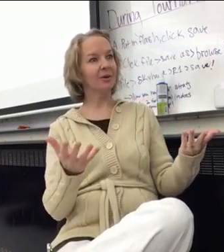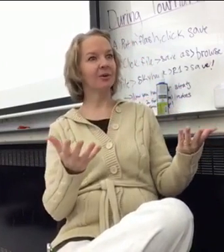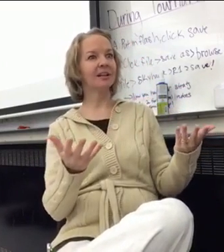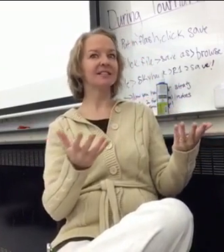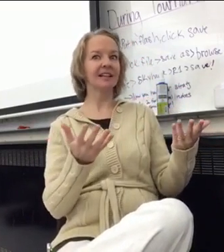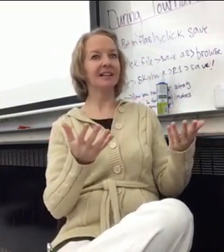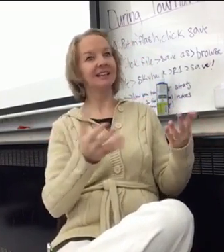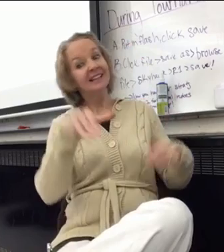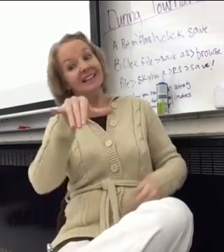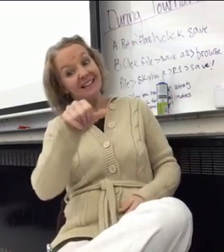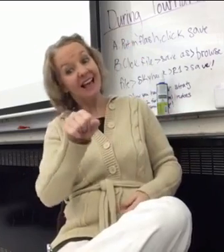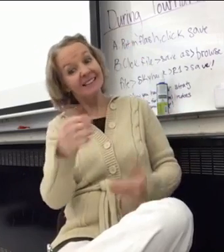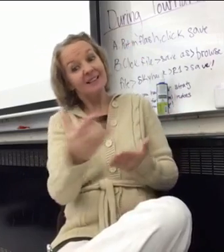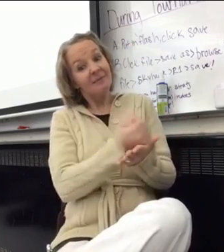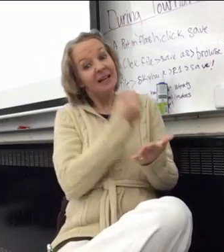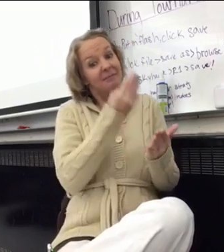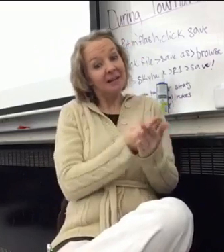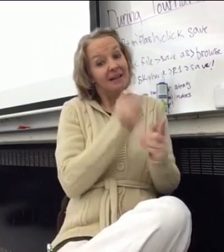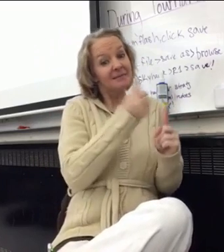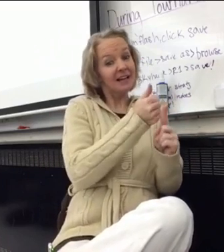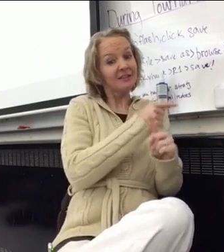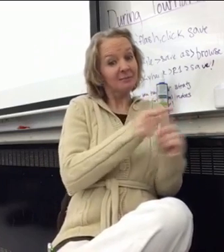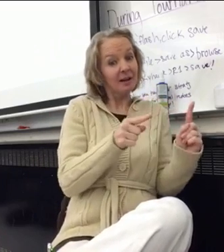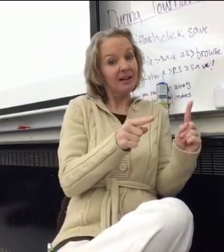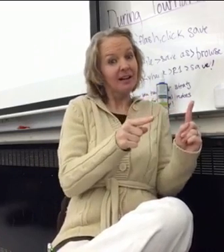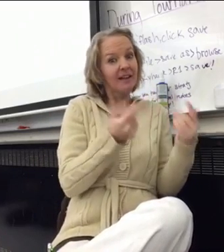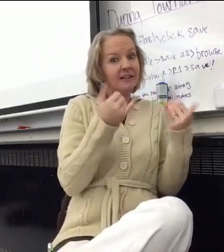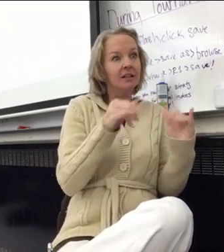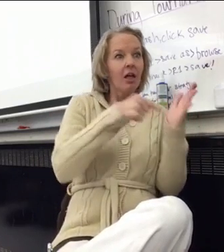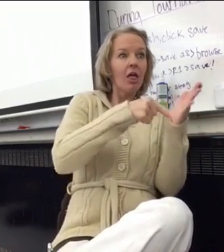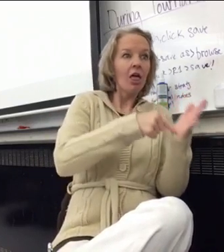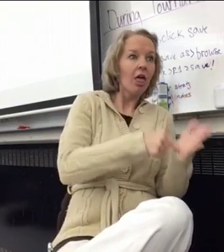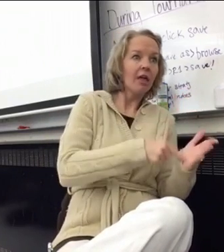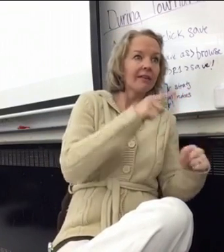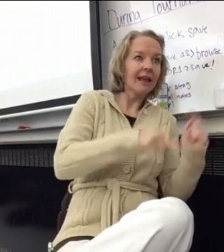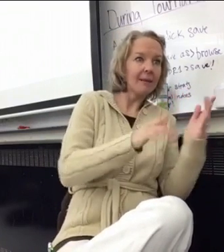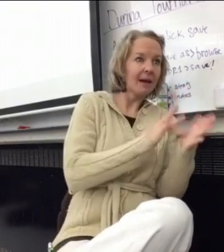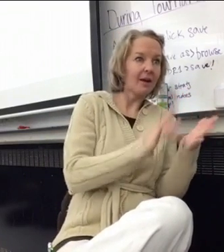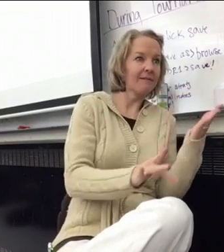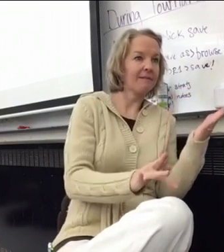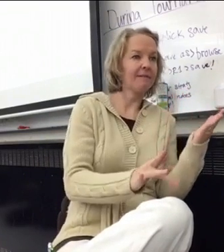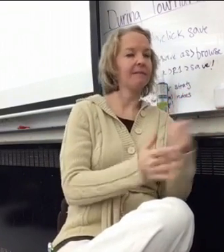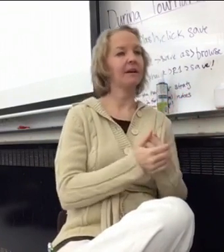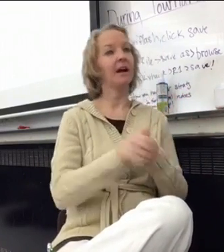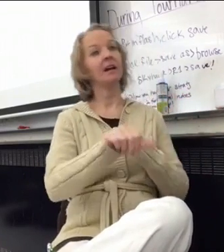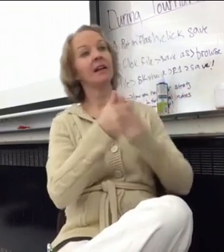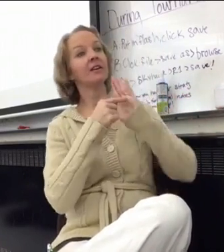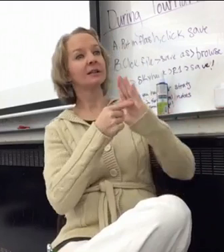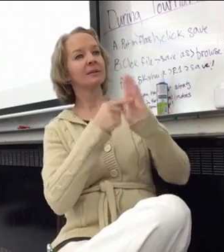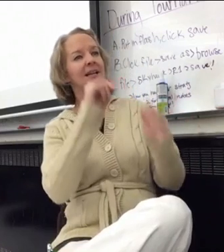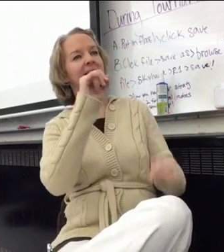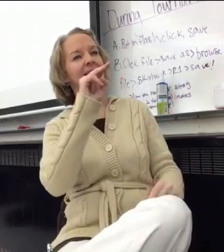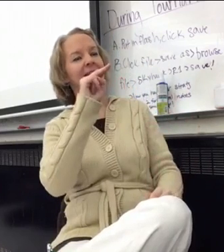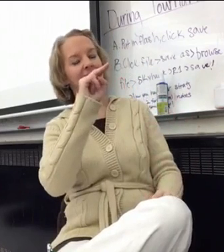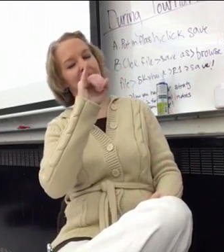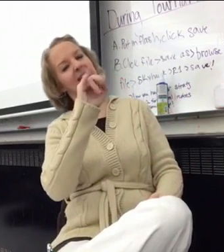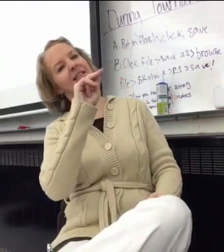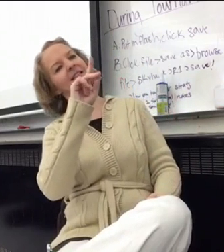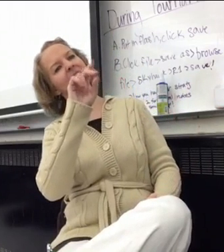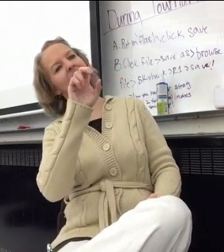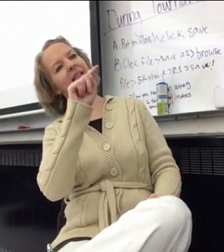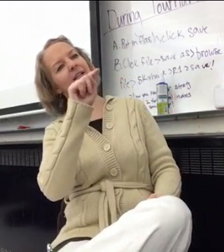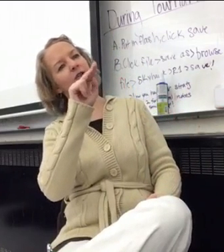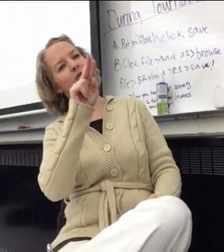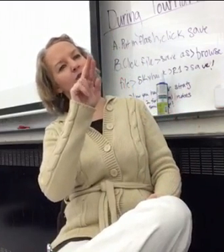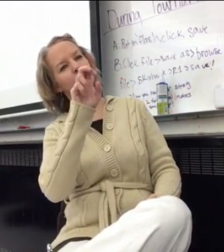labor system where, yes, they are making money, but they're constantly in debt and can never get out. Another good example would be like indentured servitude. Very,